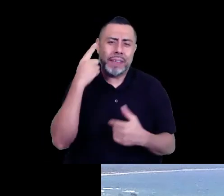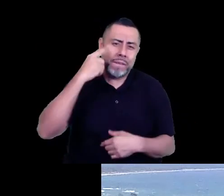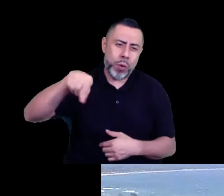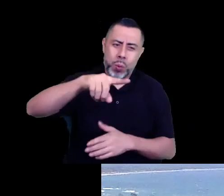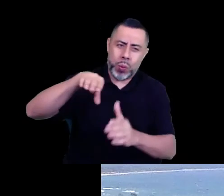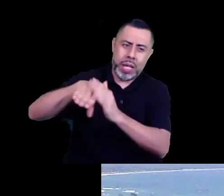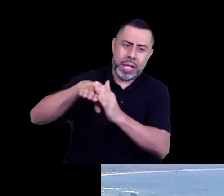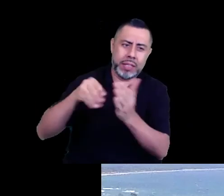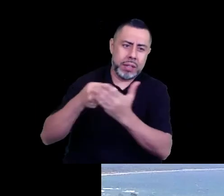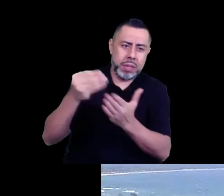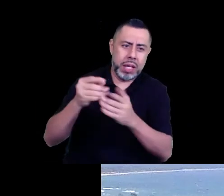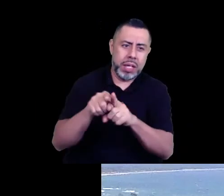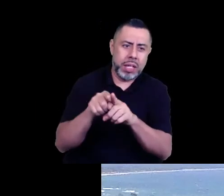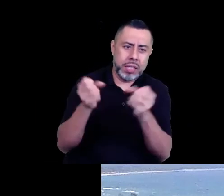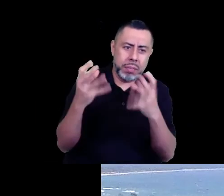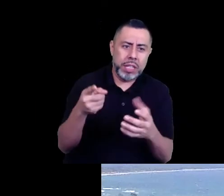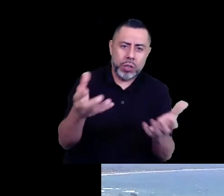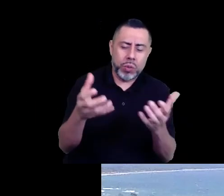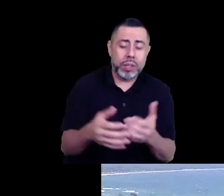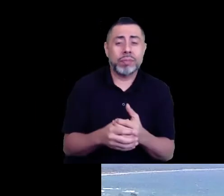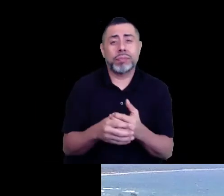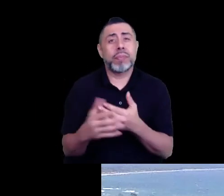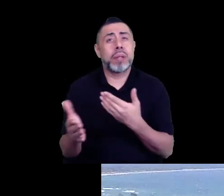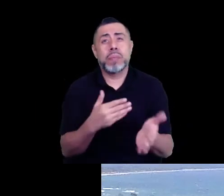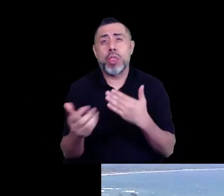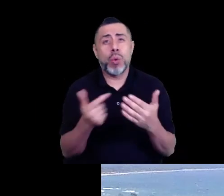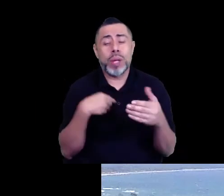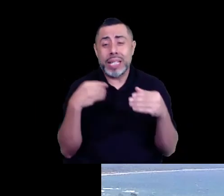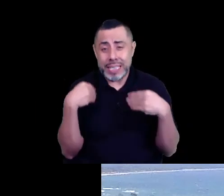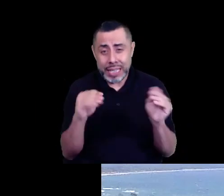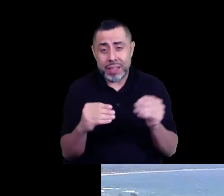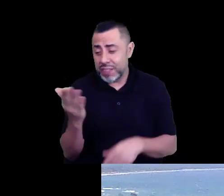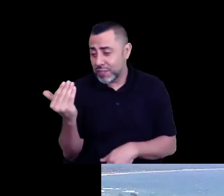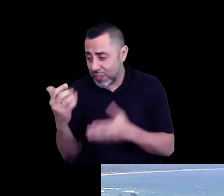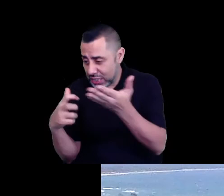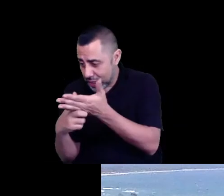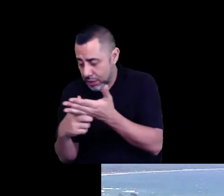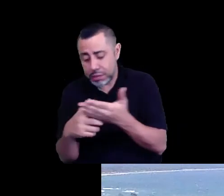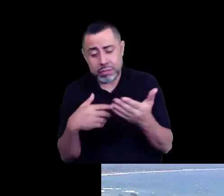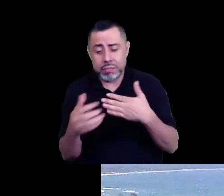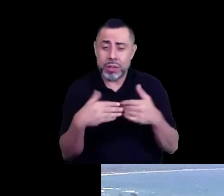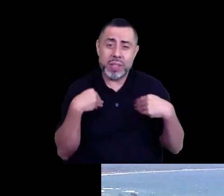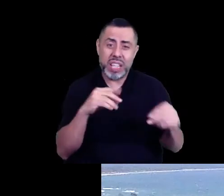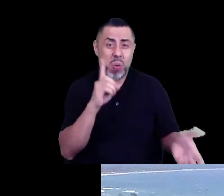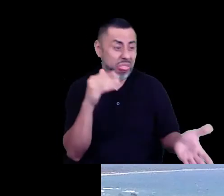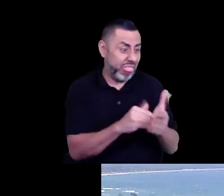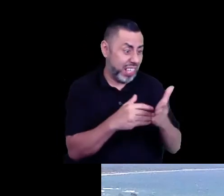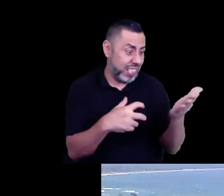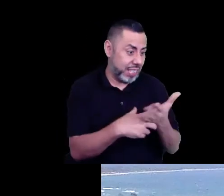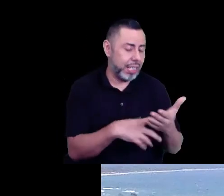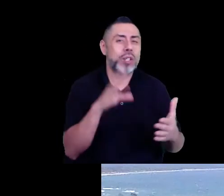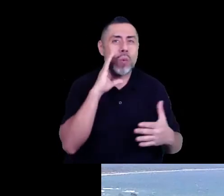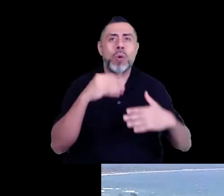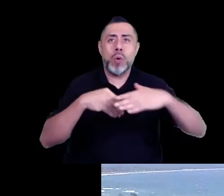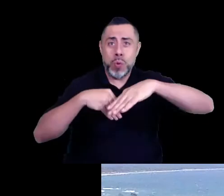we sell 15 or whether we sell 1,000 tickets. We're having the raffle on Wednesday, December 2nd, 2020, at